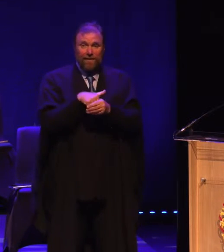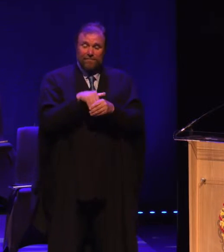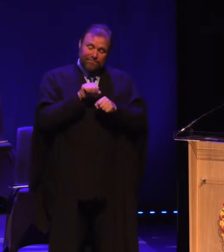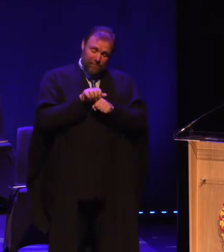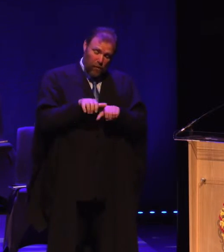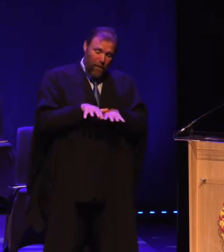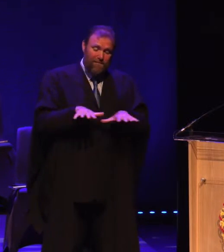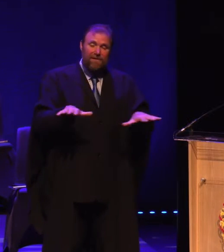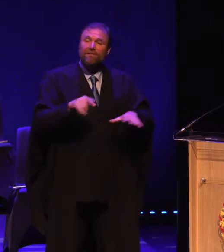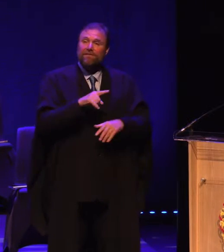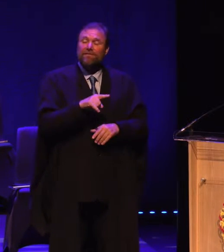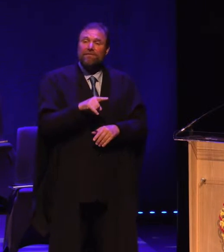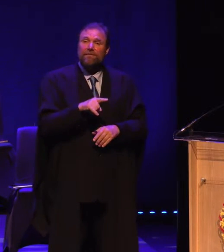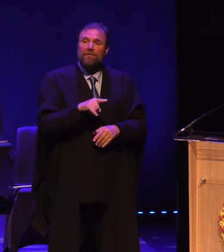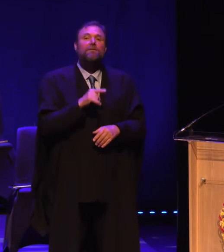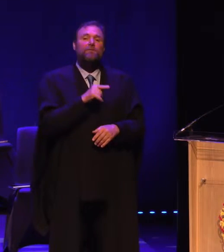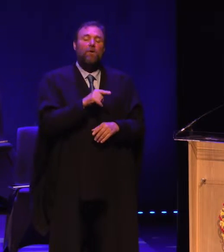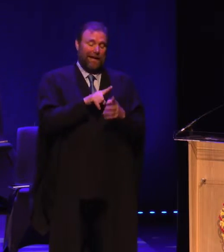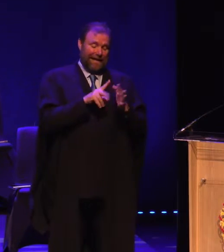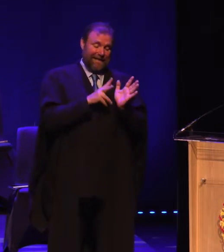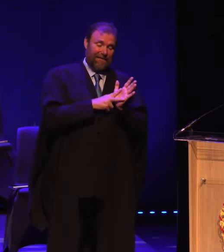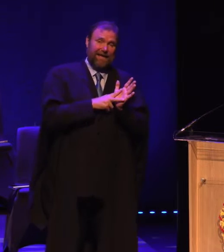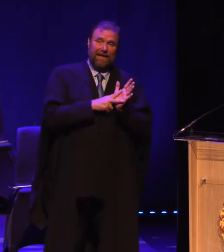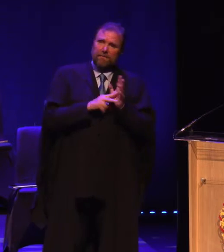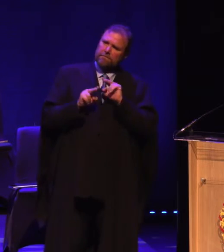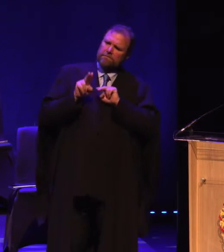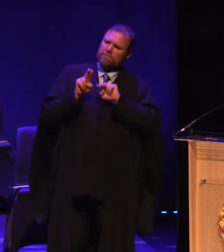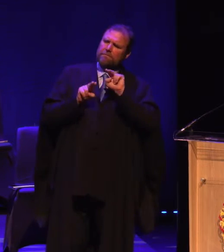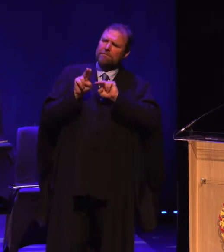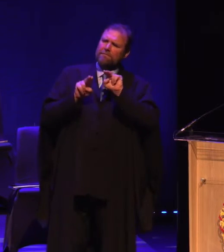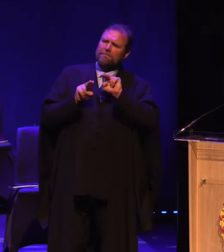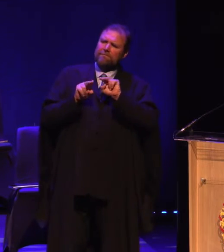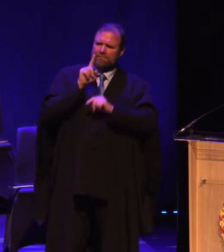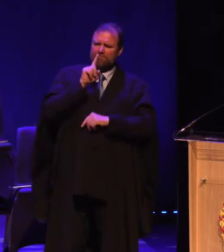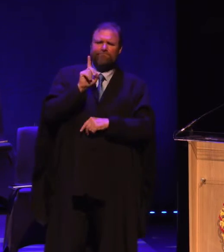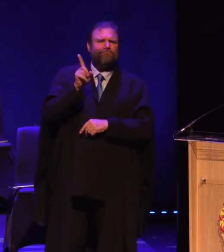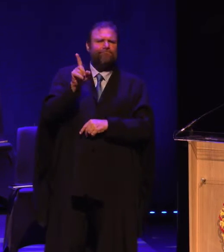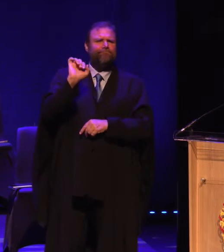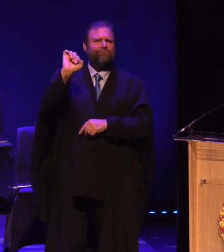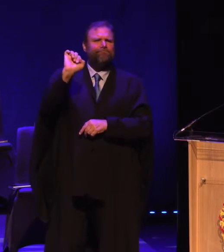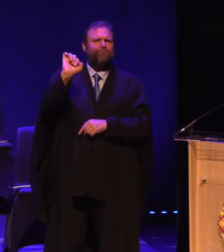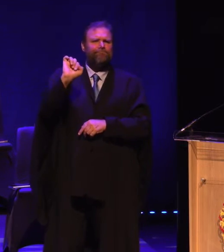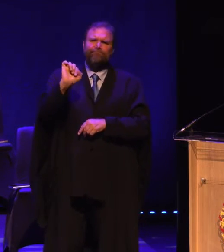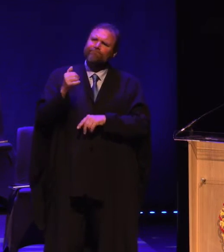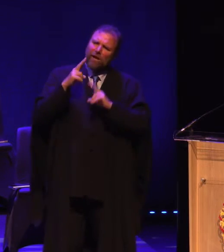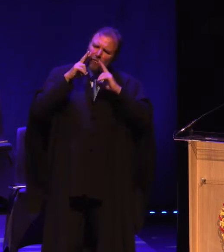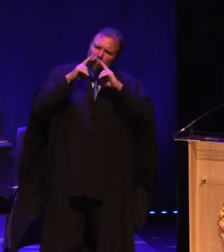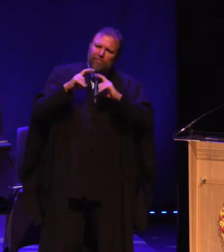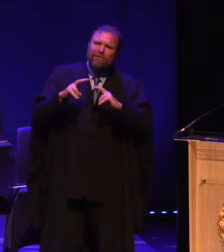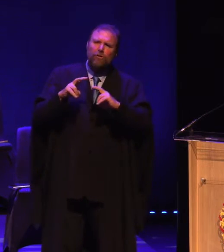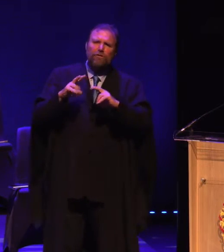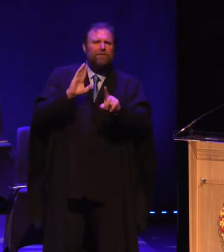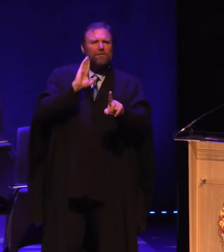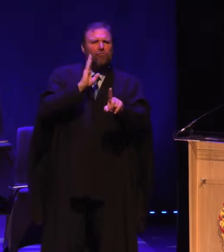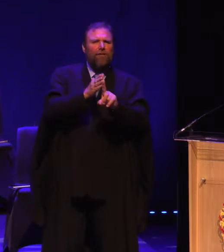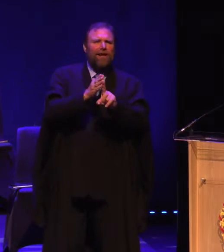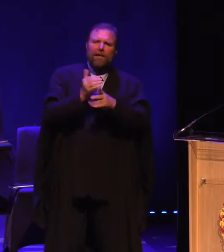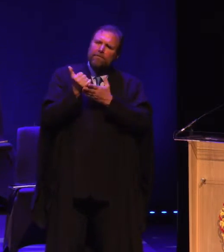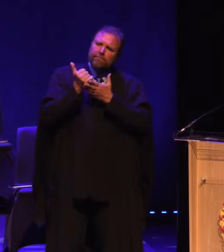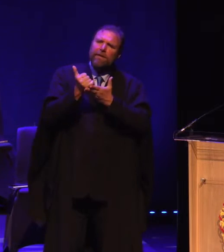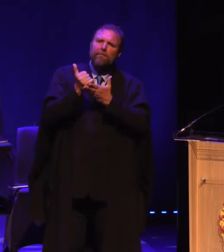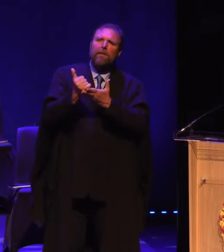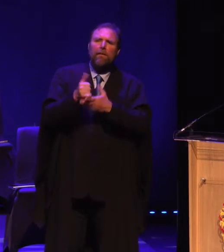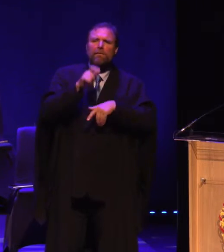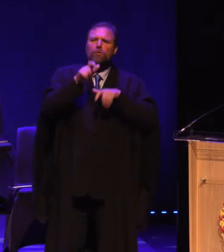COVID-19 pandemic, and they praised how his research contributed to the direct support of the students that were engaged in